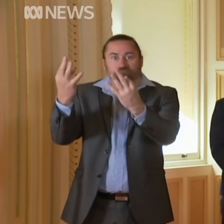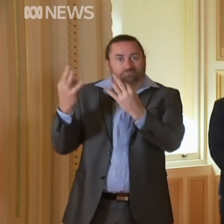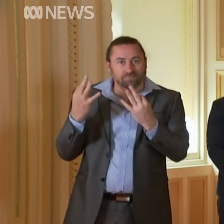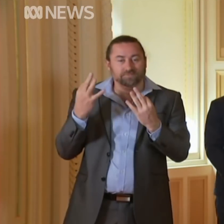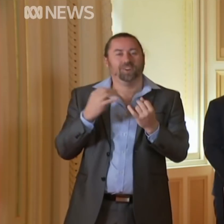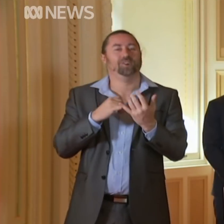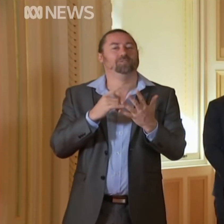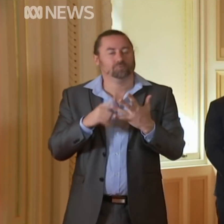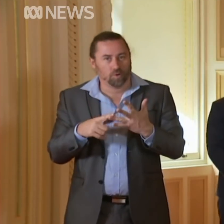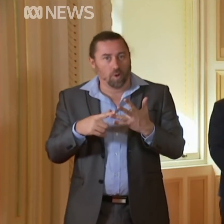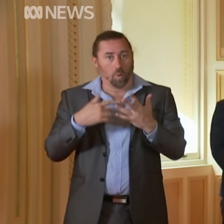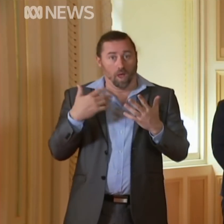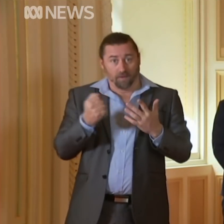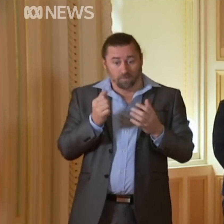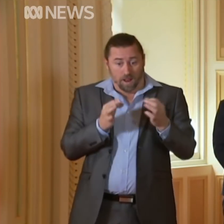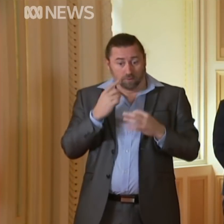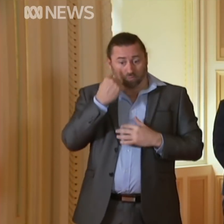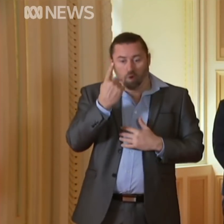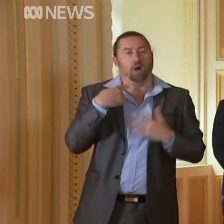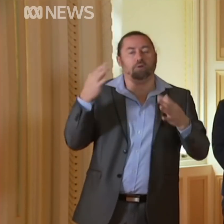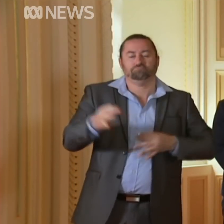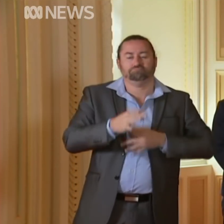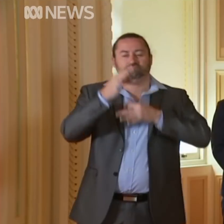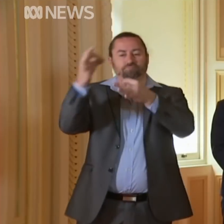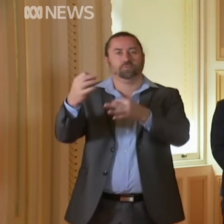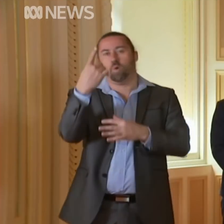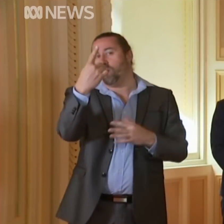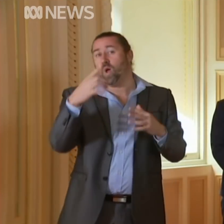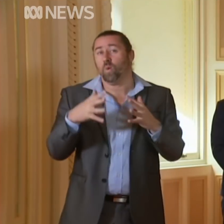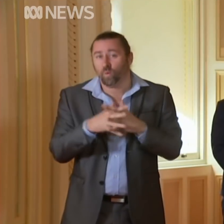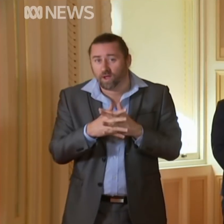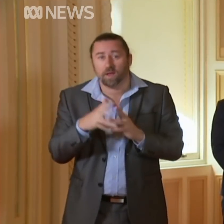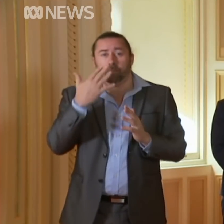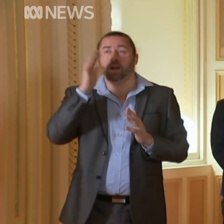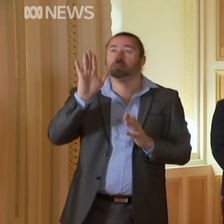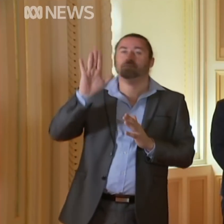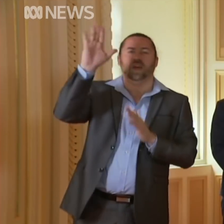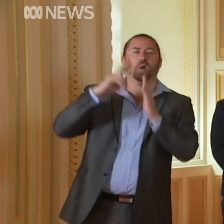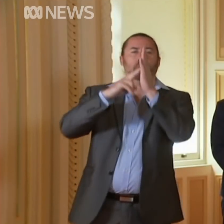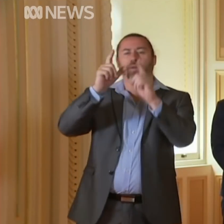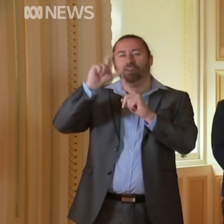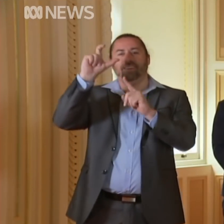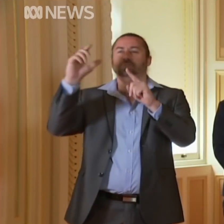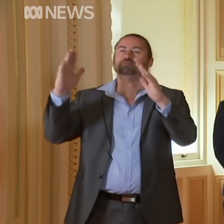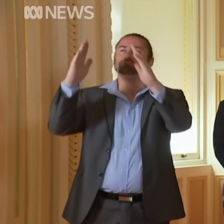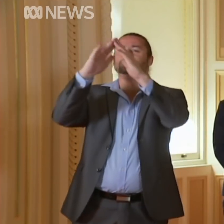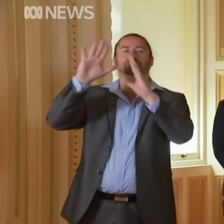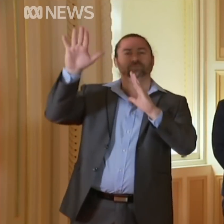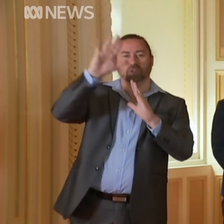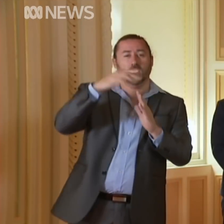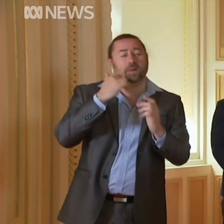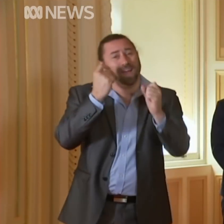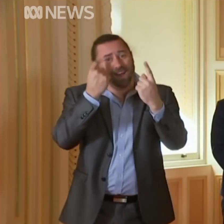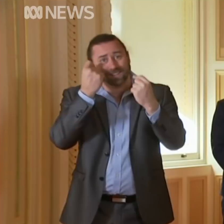So we have postponed that until next week. I hope the people of the far north would understand that I have to keep